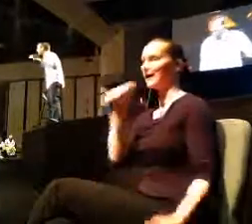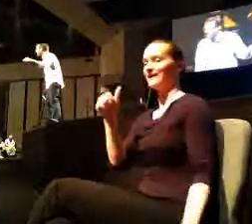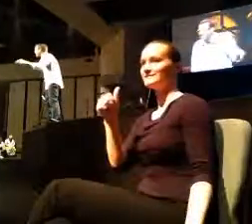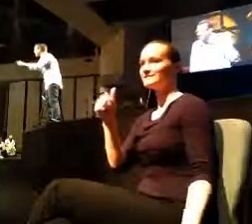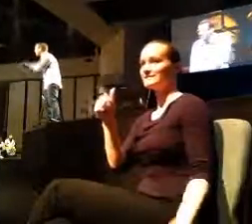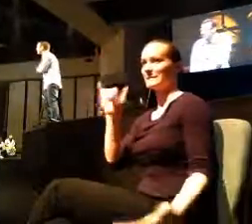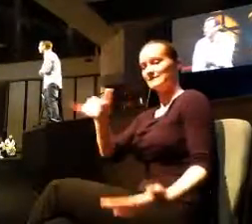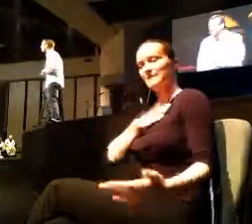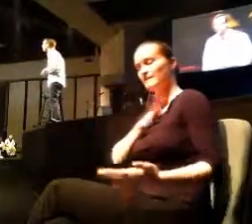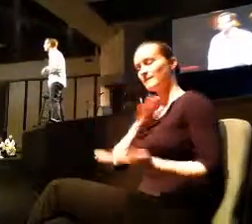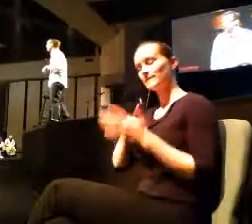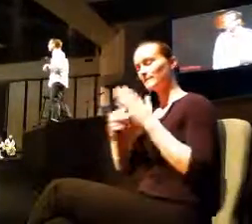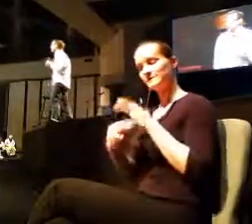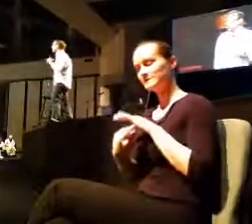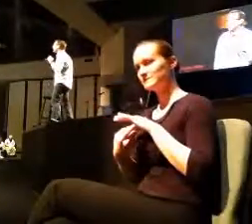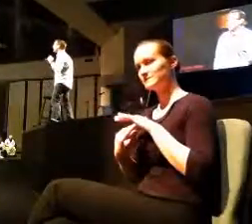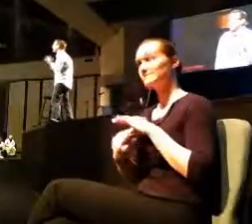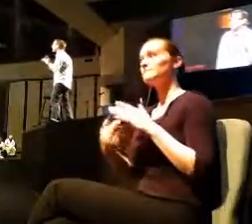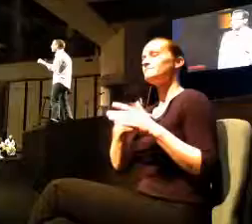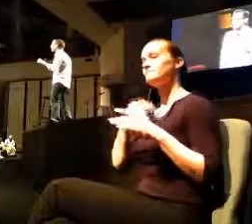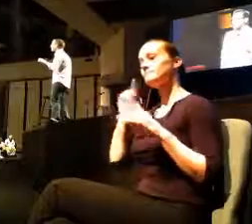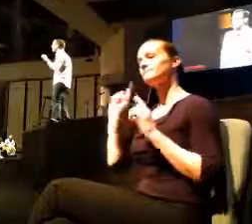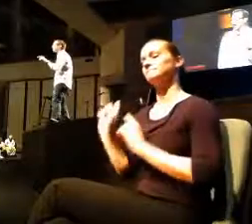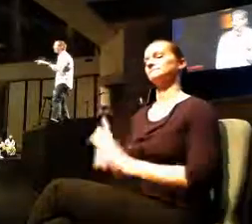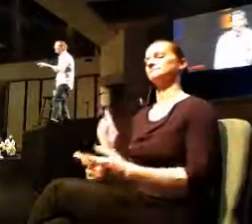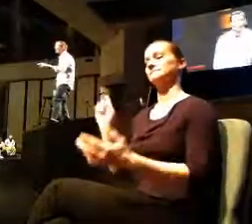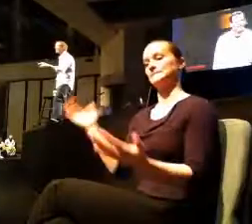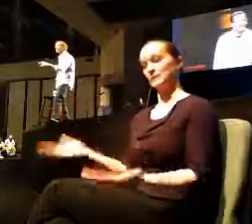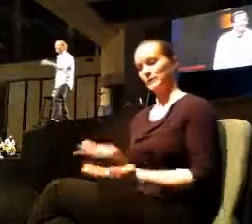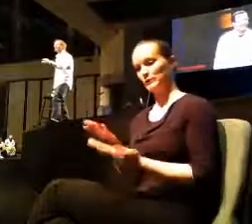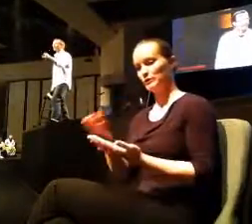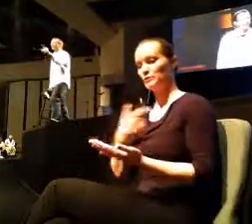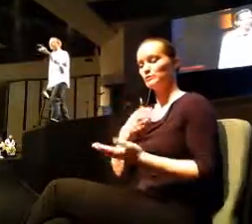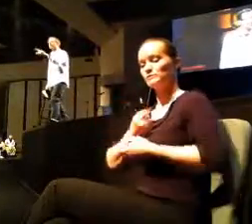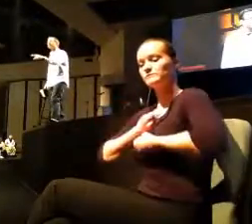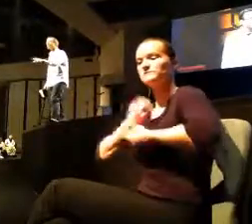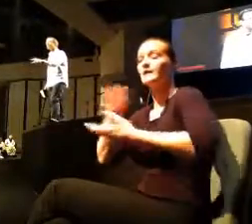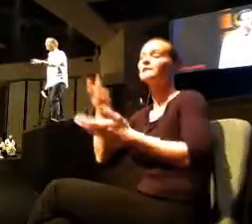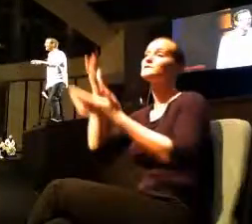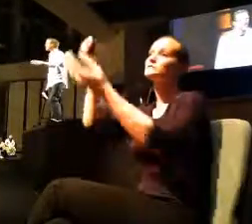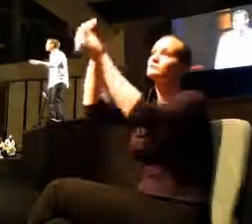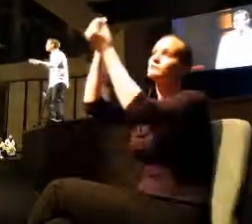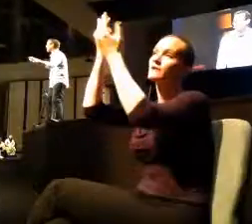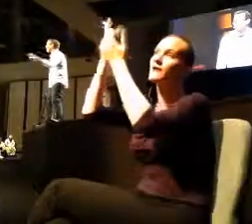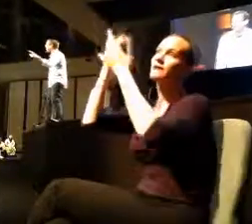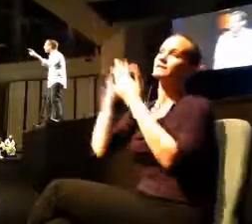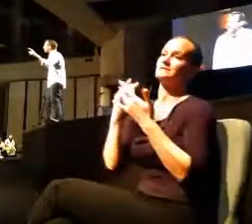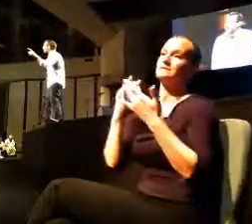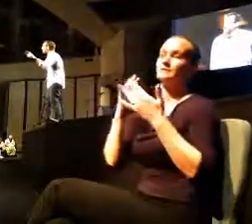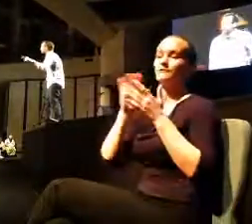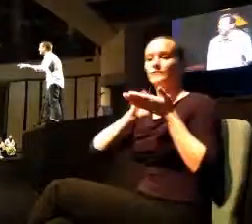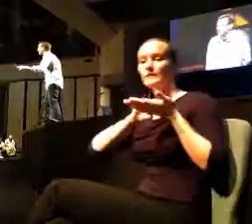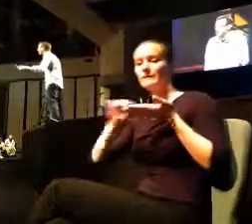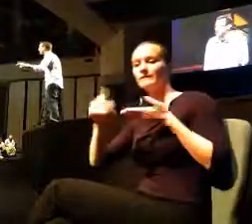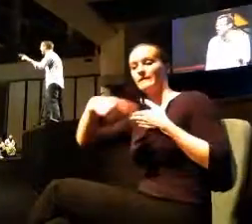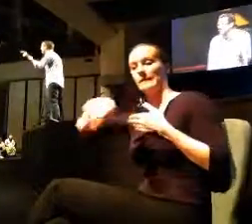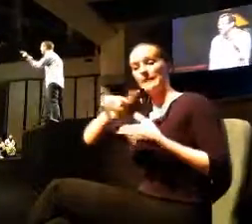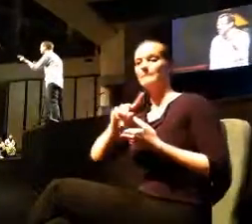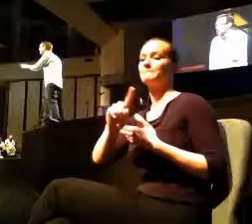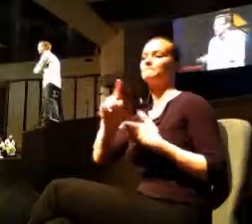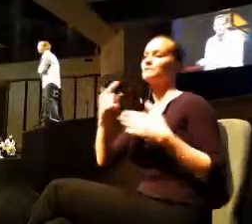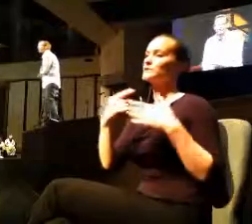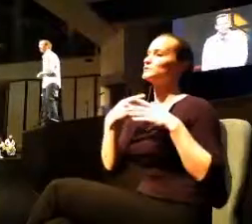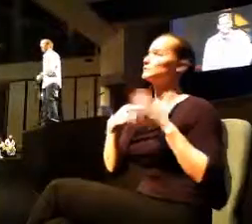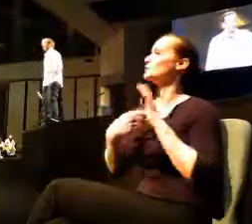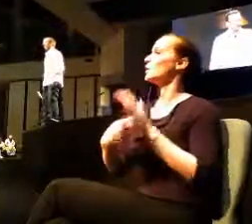I came into this world to be an expression of grace that would forgive them, give them a path for redemption